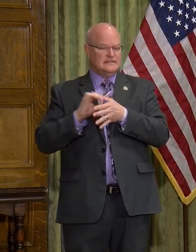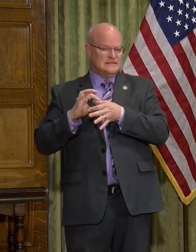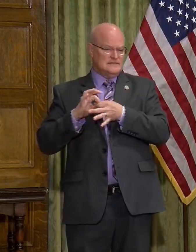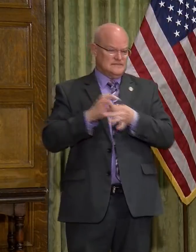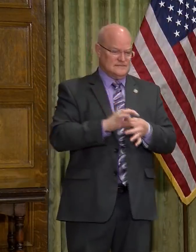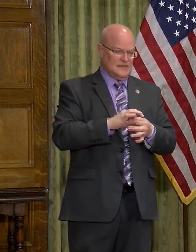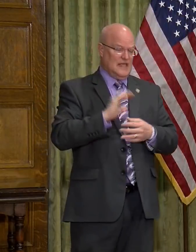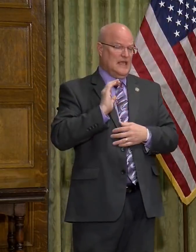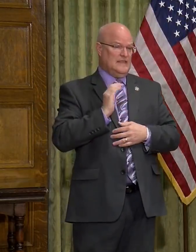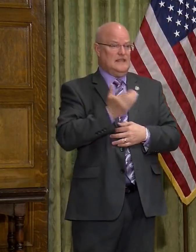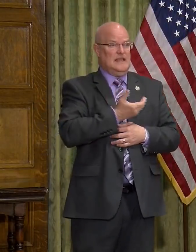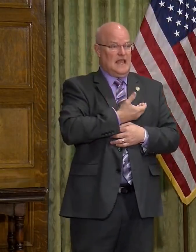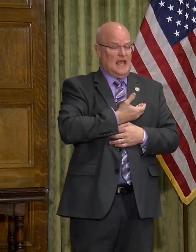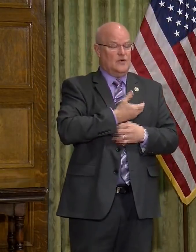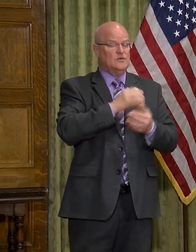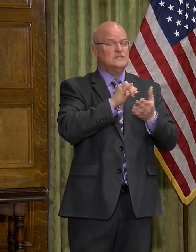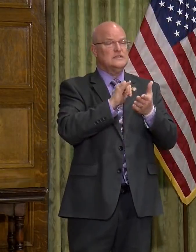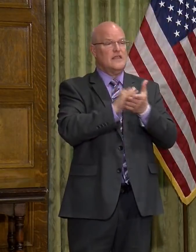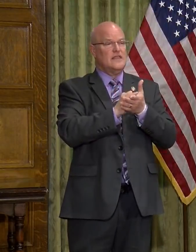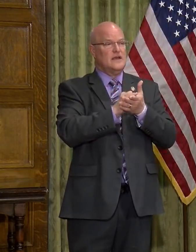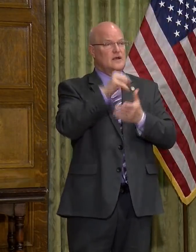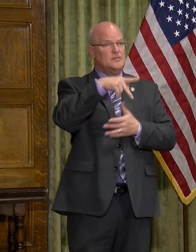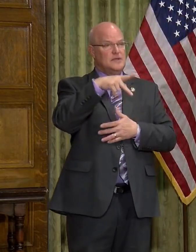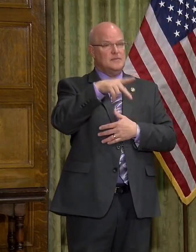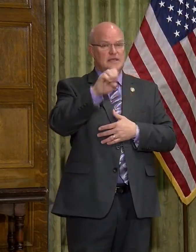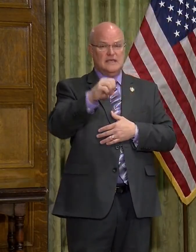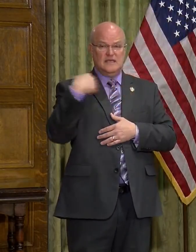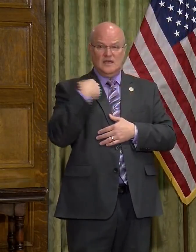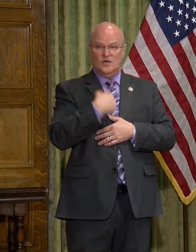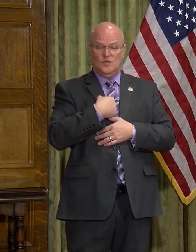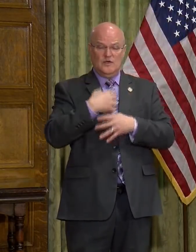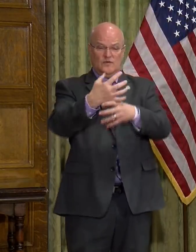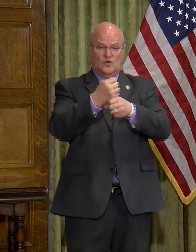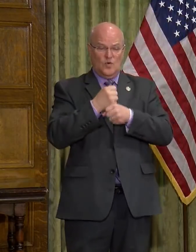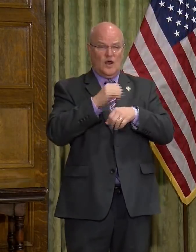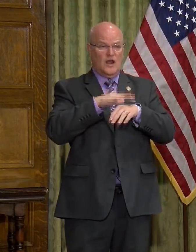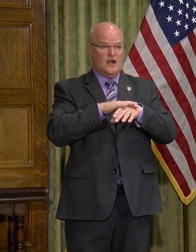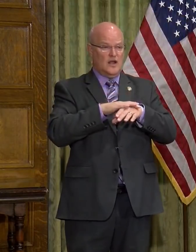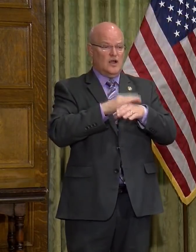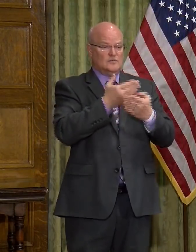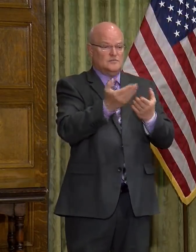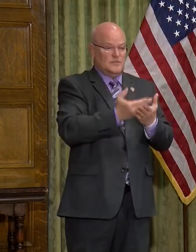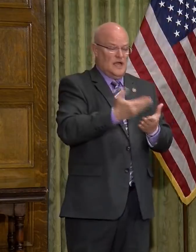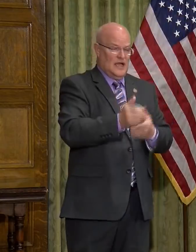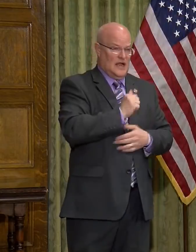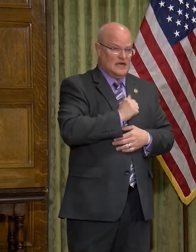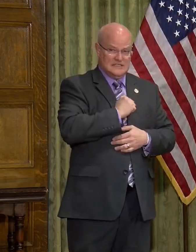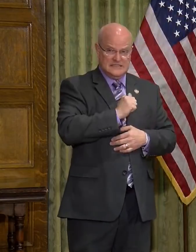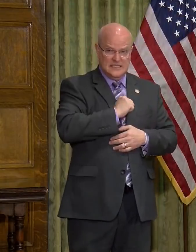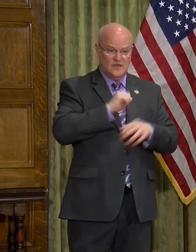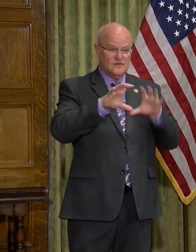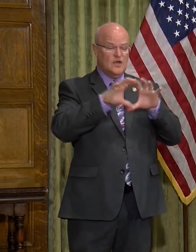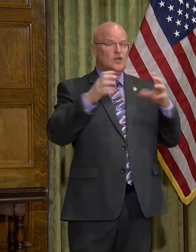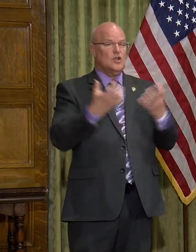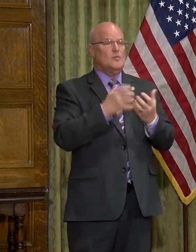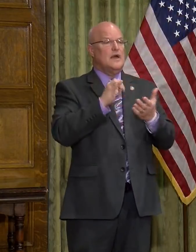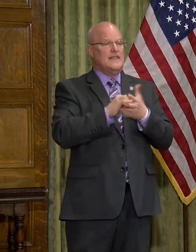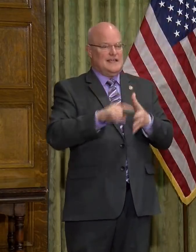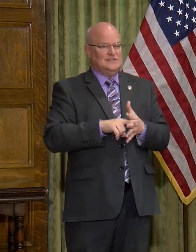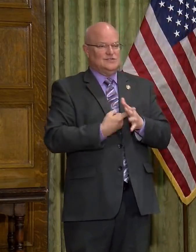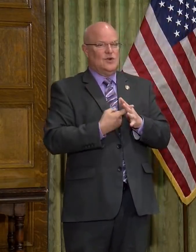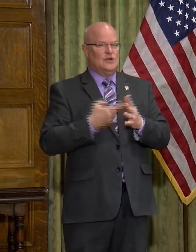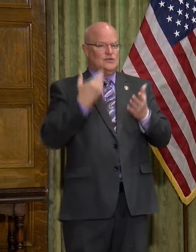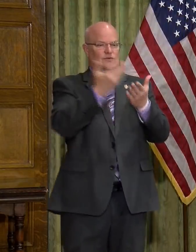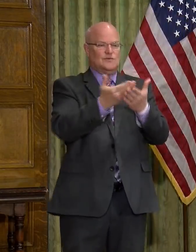then the PPE that we've acquired on the open marketplace globally, that is starting